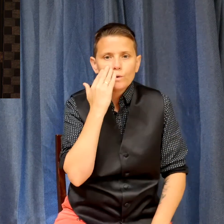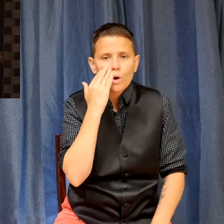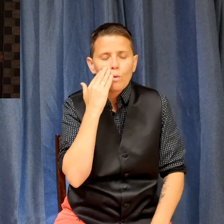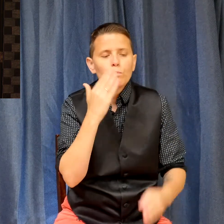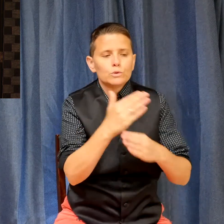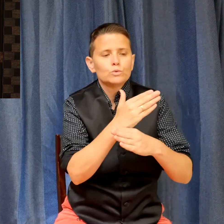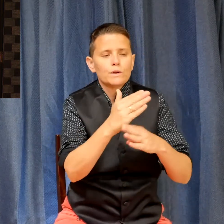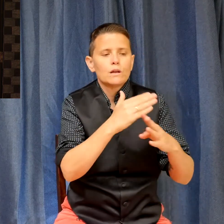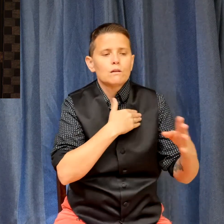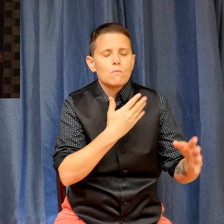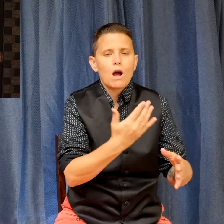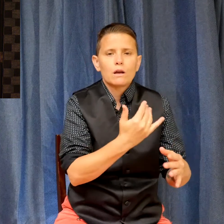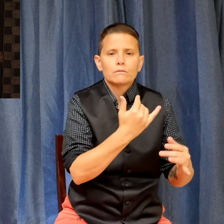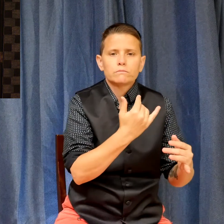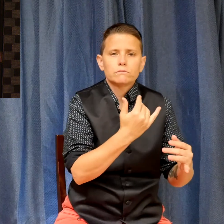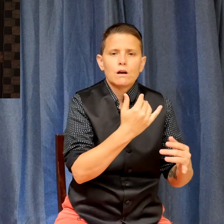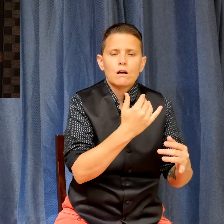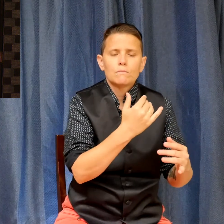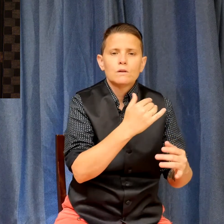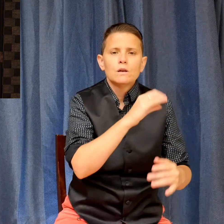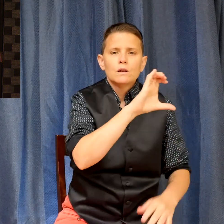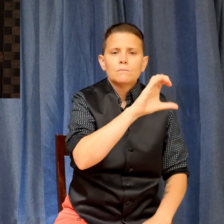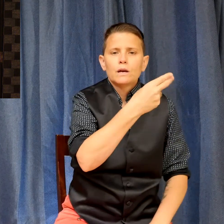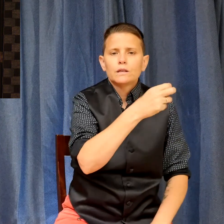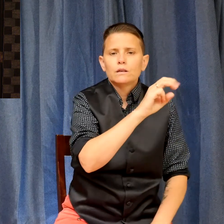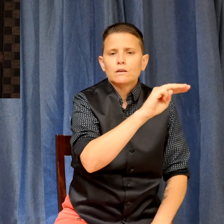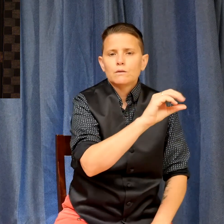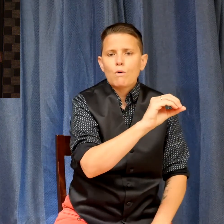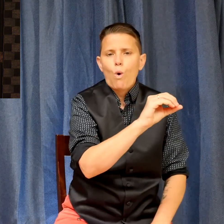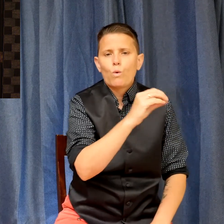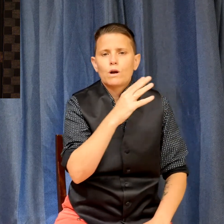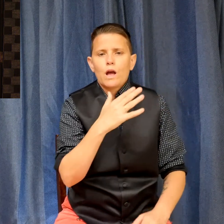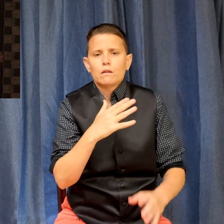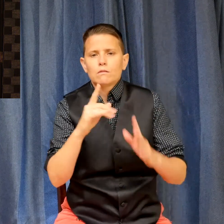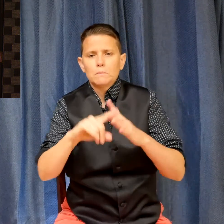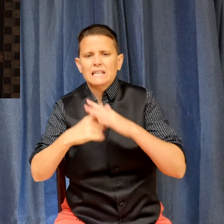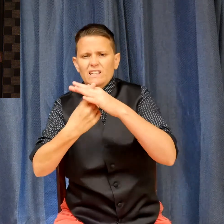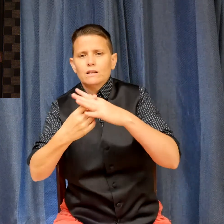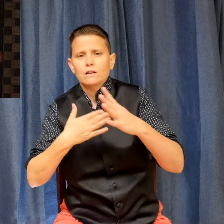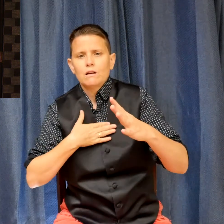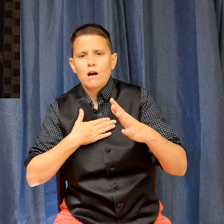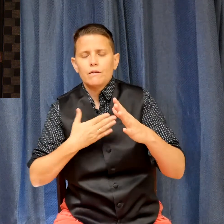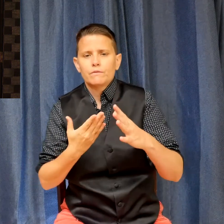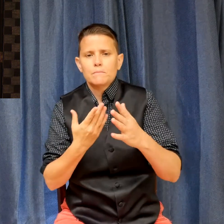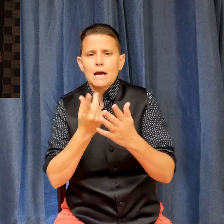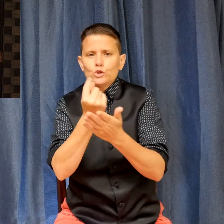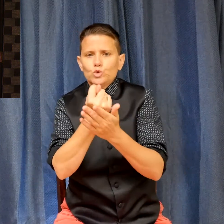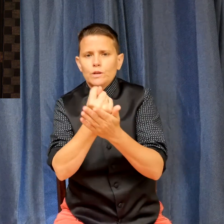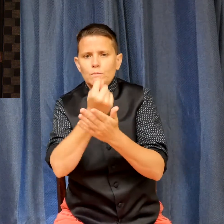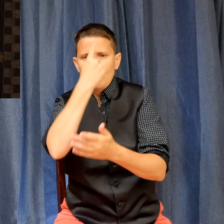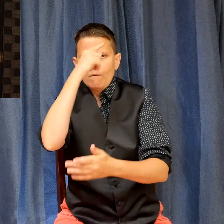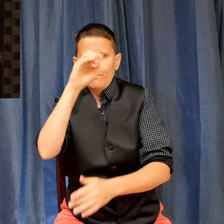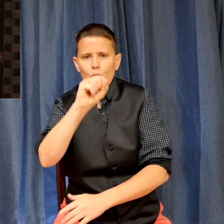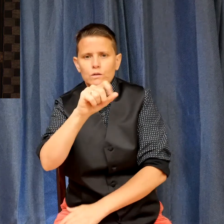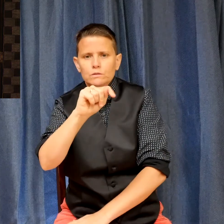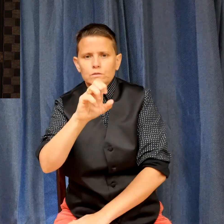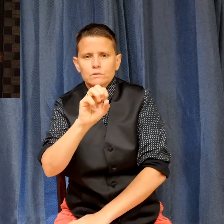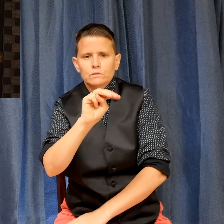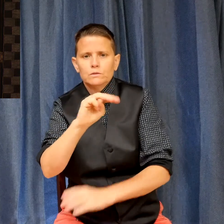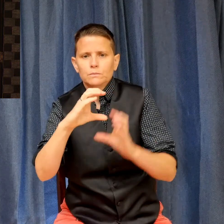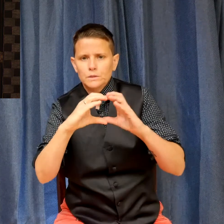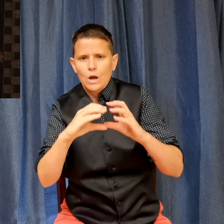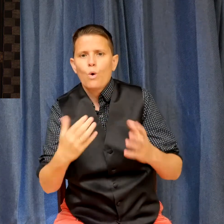do any day, all the time, is a really good thing, because I tell you what, I am so touched